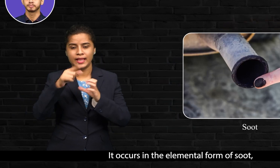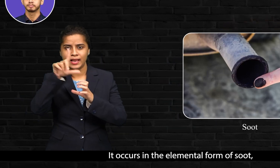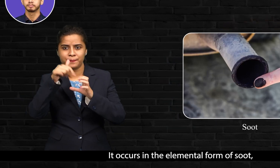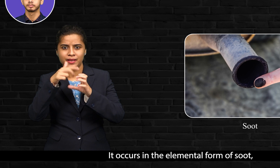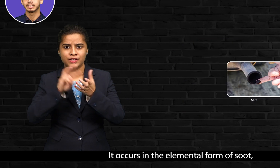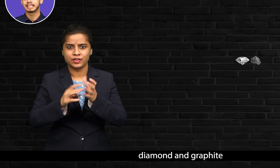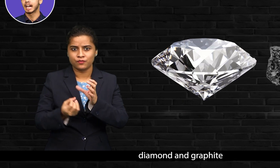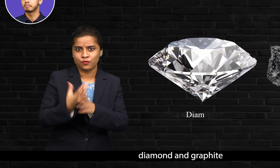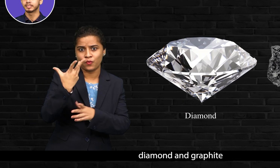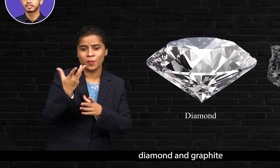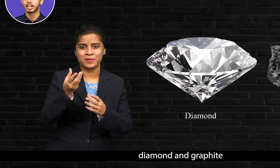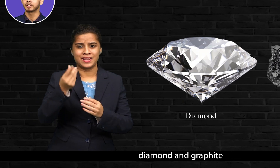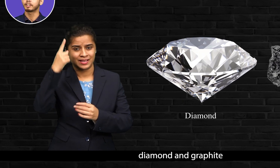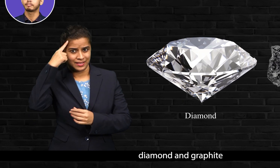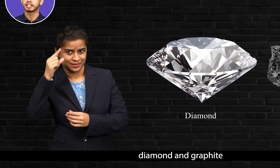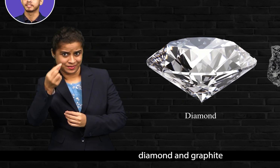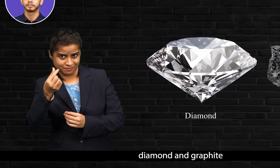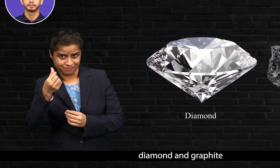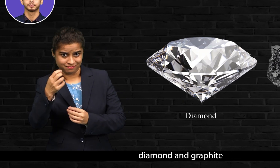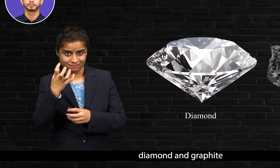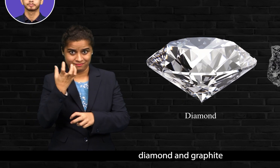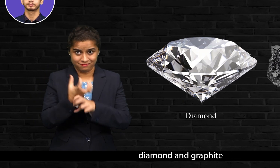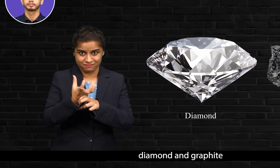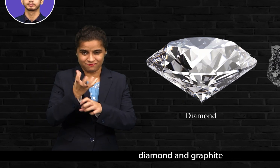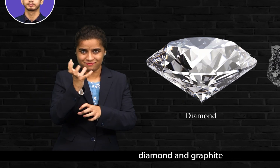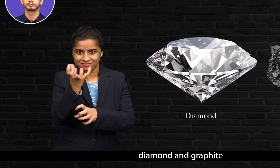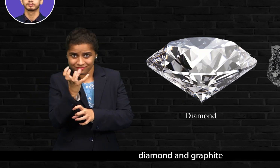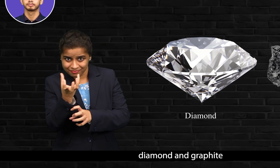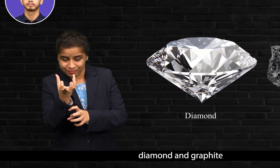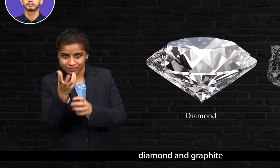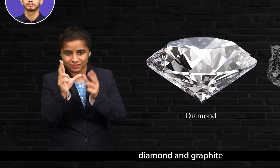soot, diamond, and graphite.